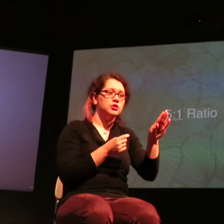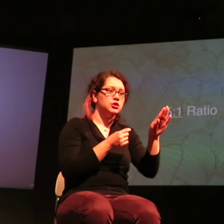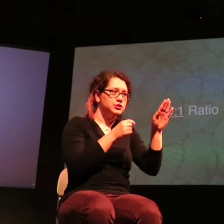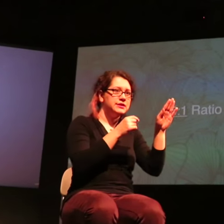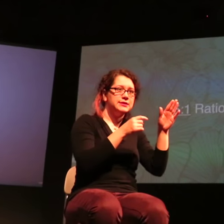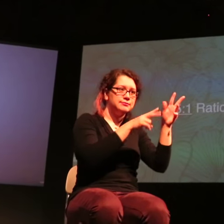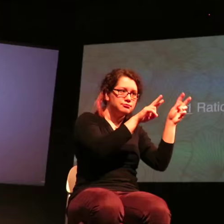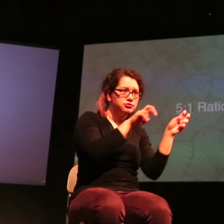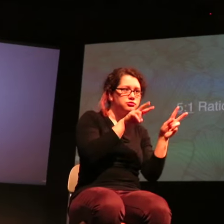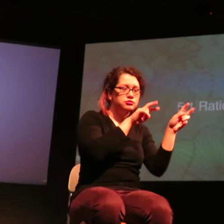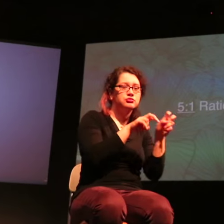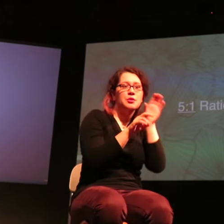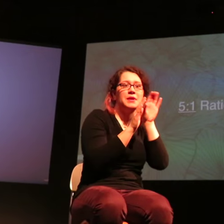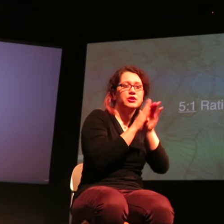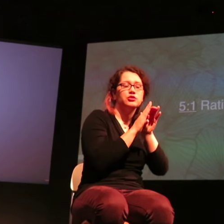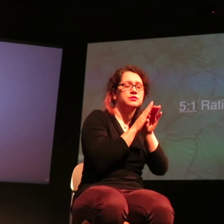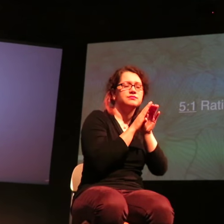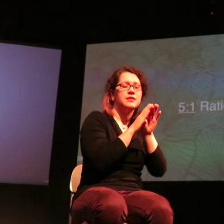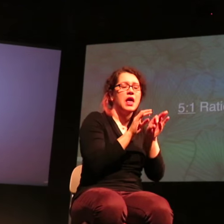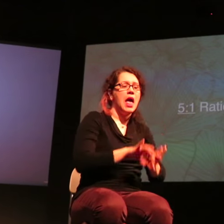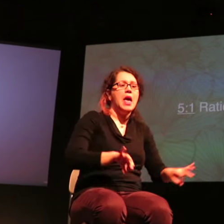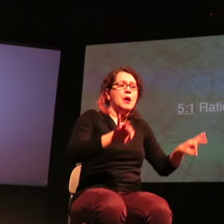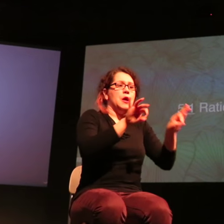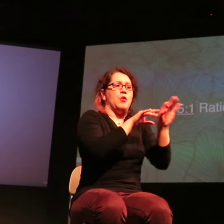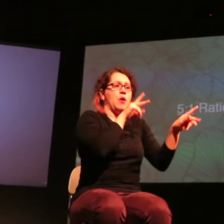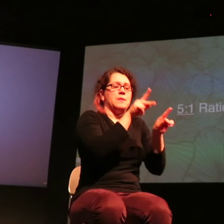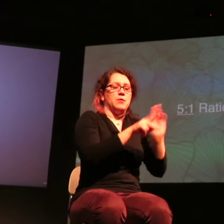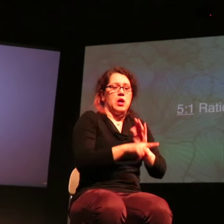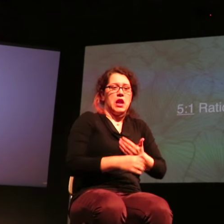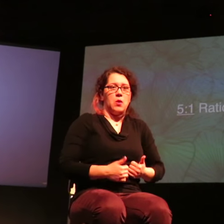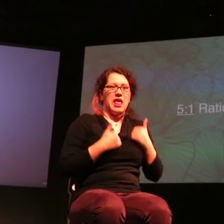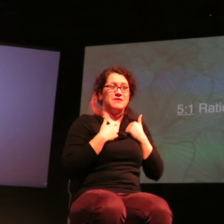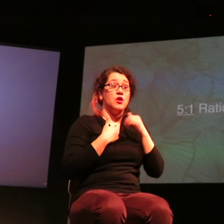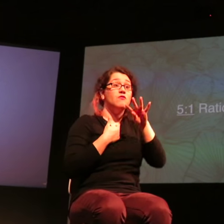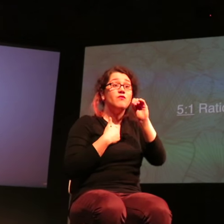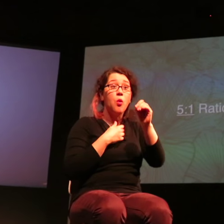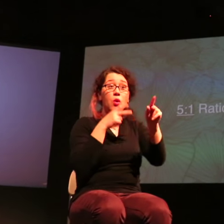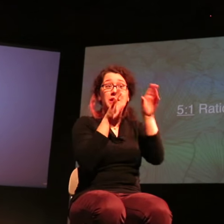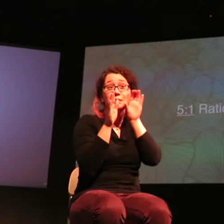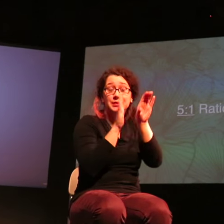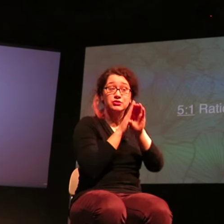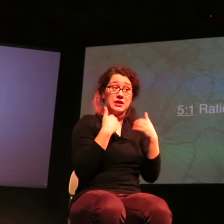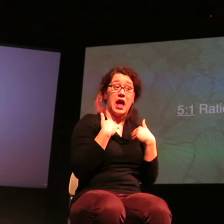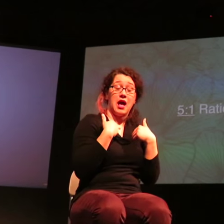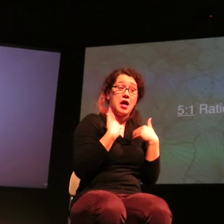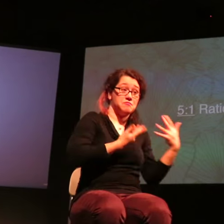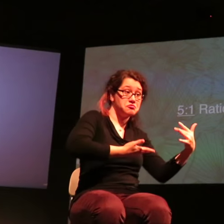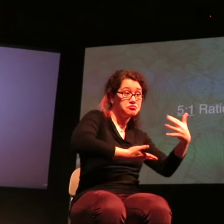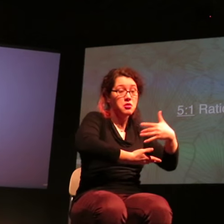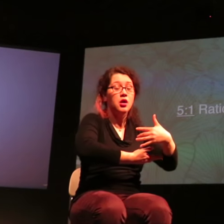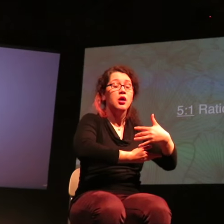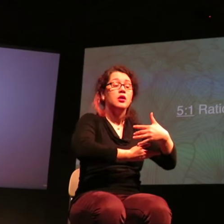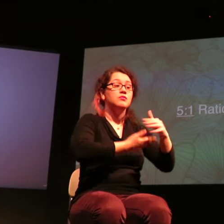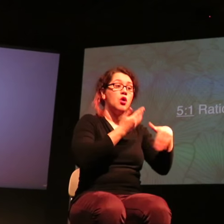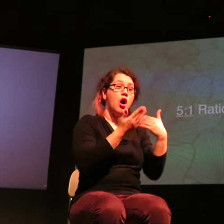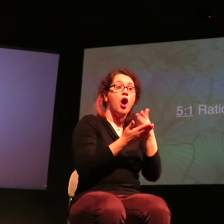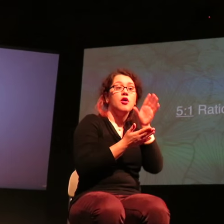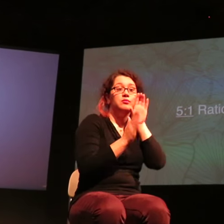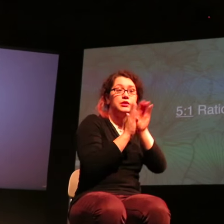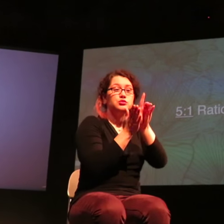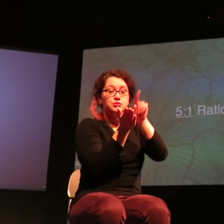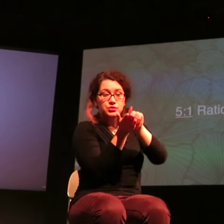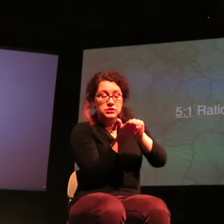pictures of the most important people in our lives. There's over 40 pictures in here of people. And she got the pictures